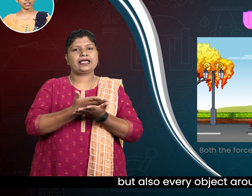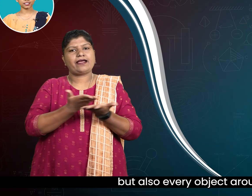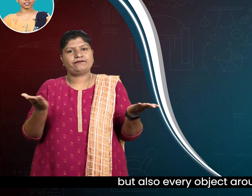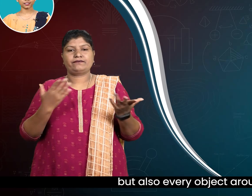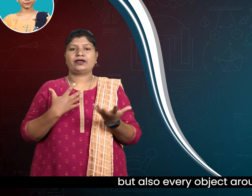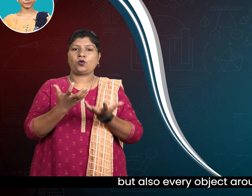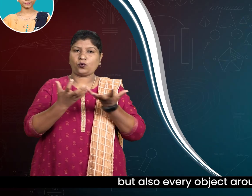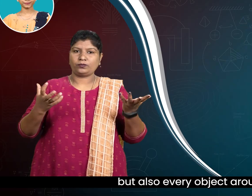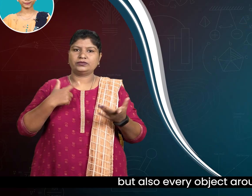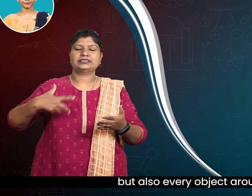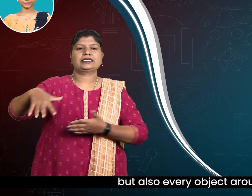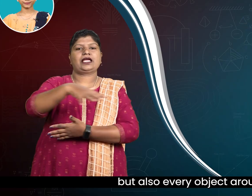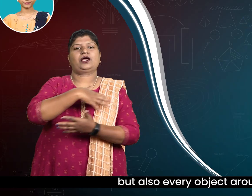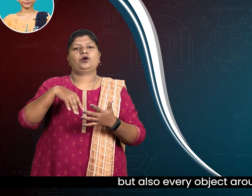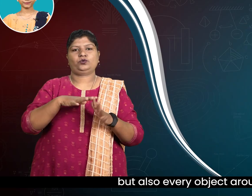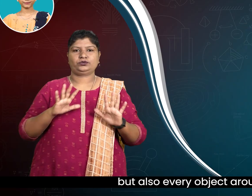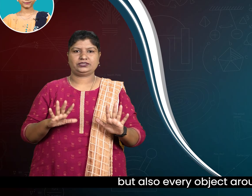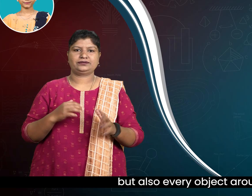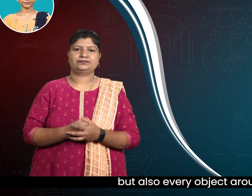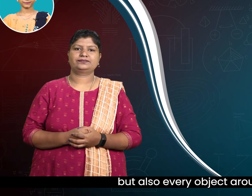around us.